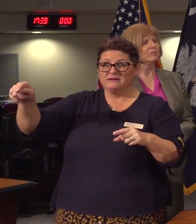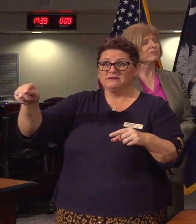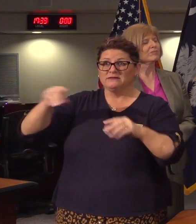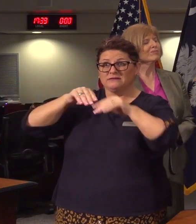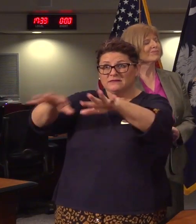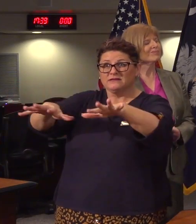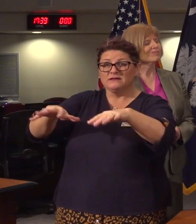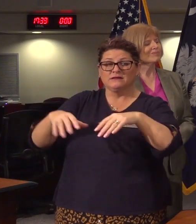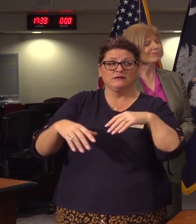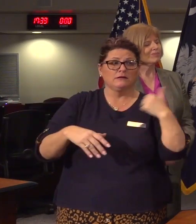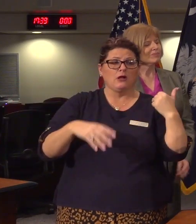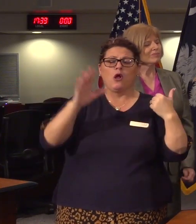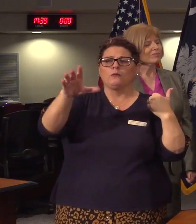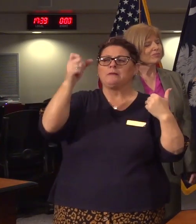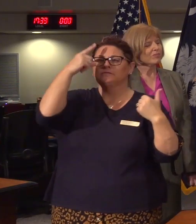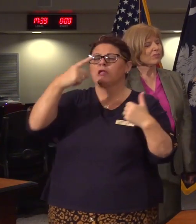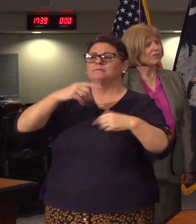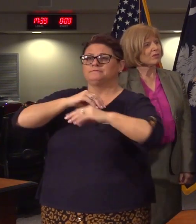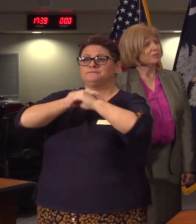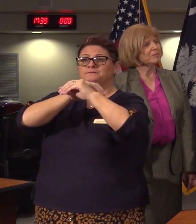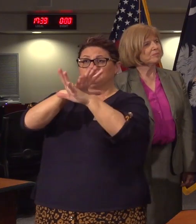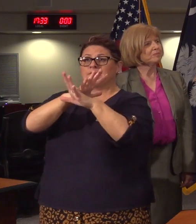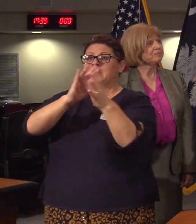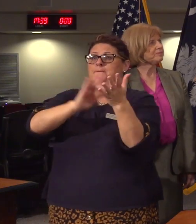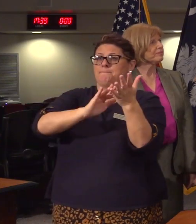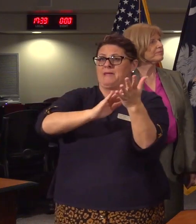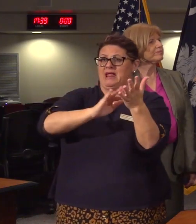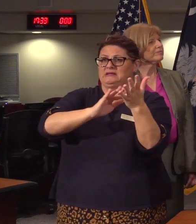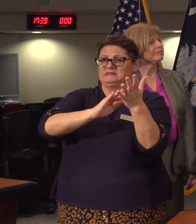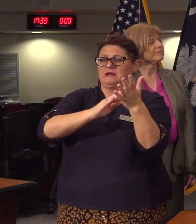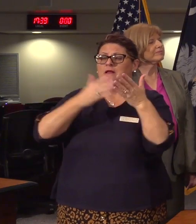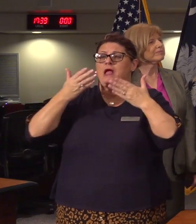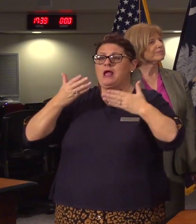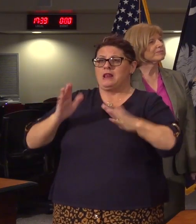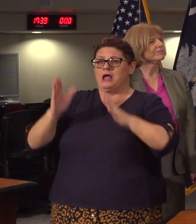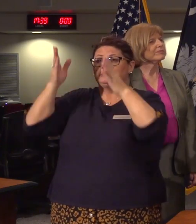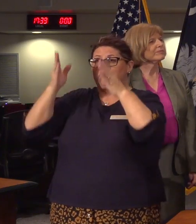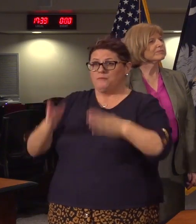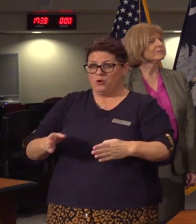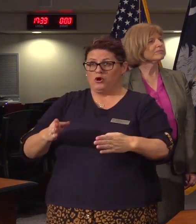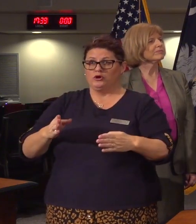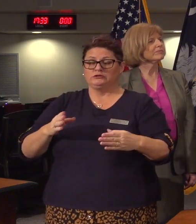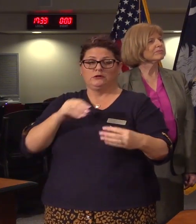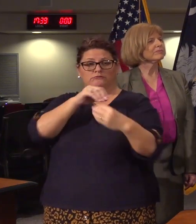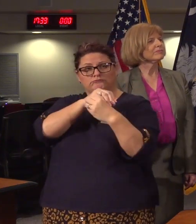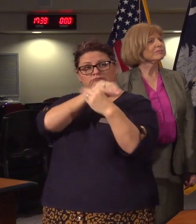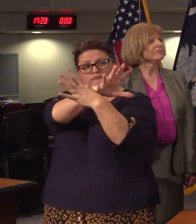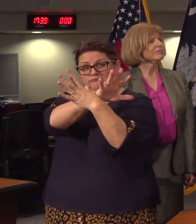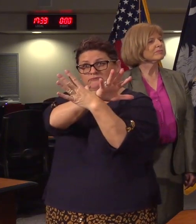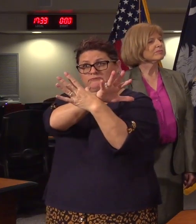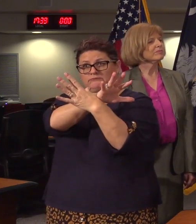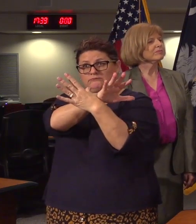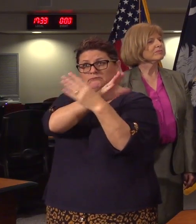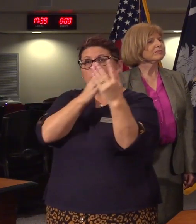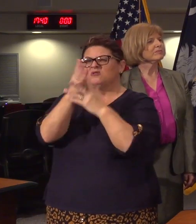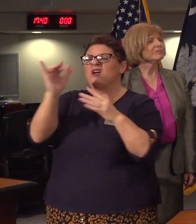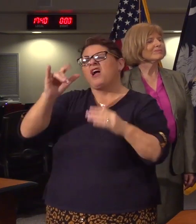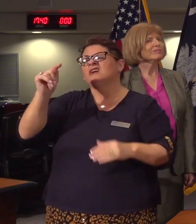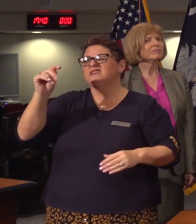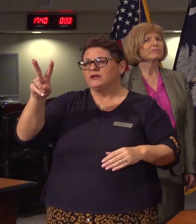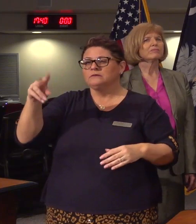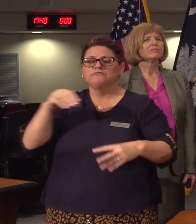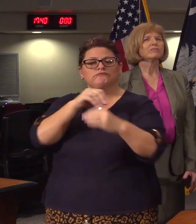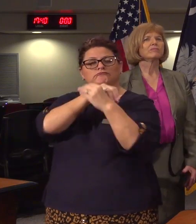telemedicine involves the opportunity to visit with a healthcare provider remotely through a television screen,